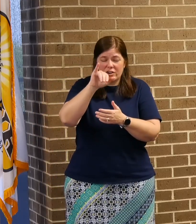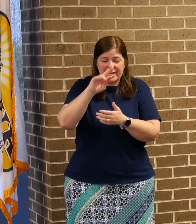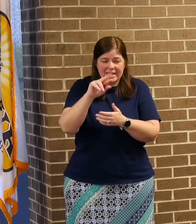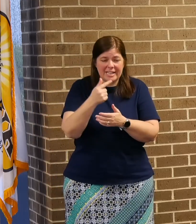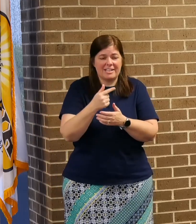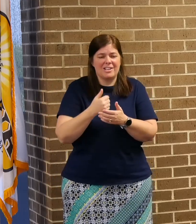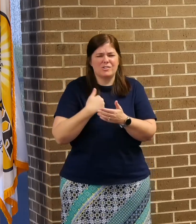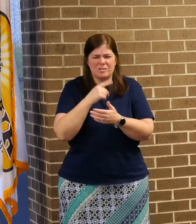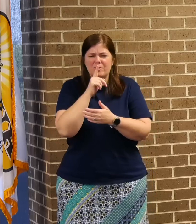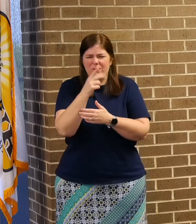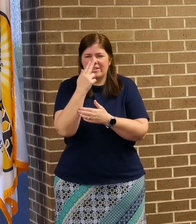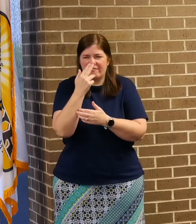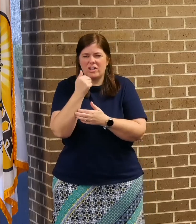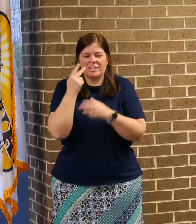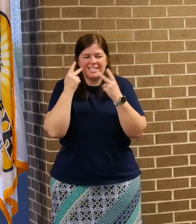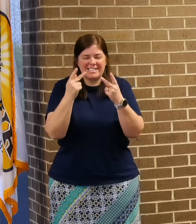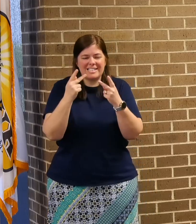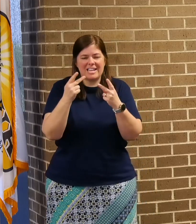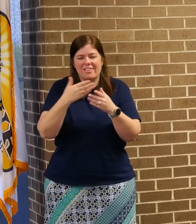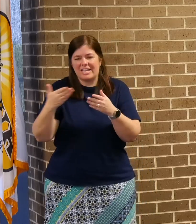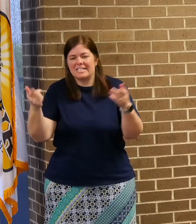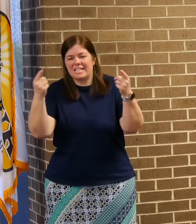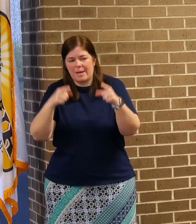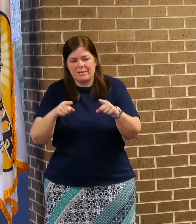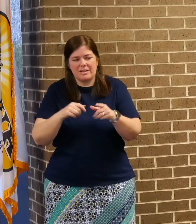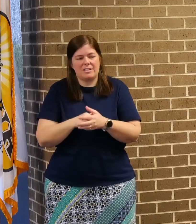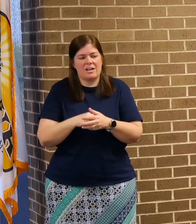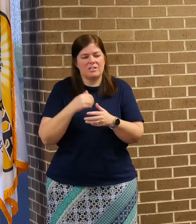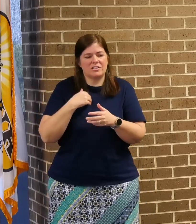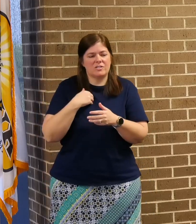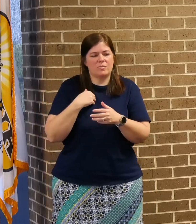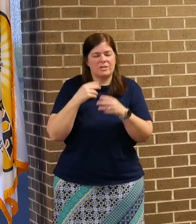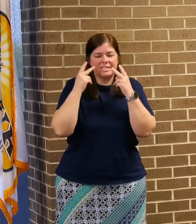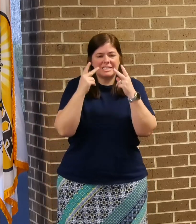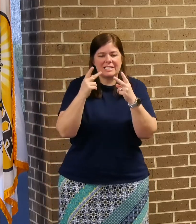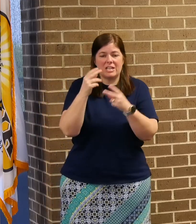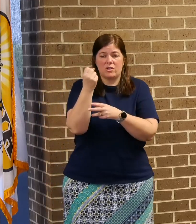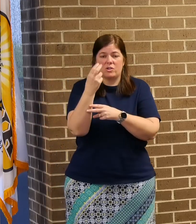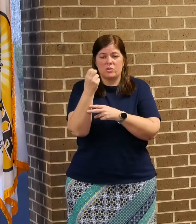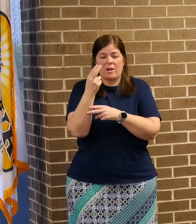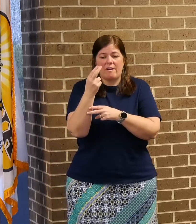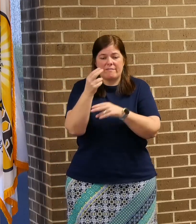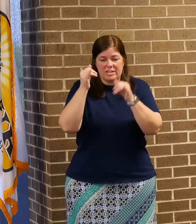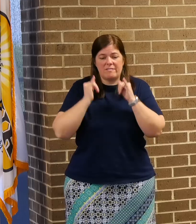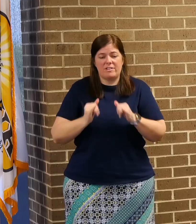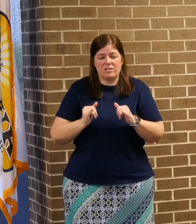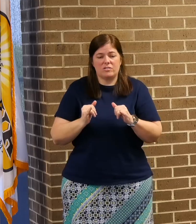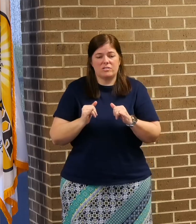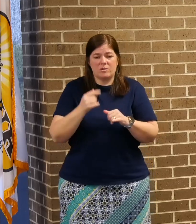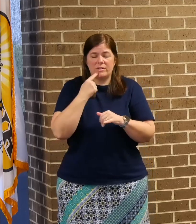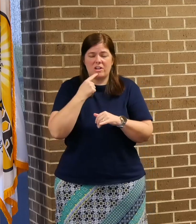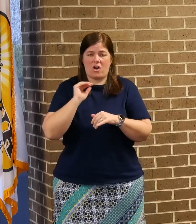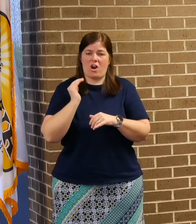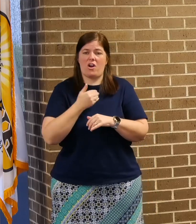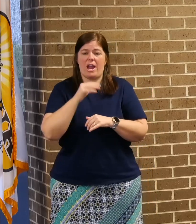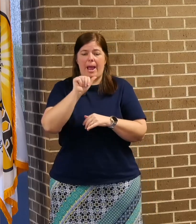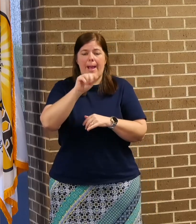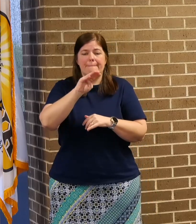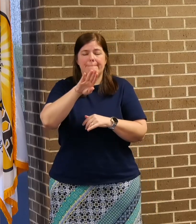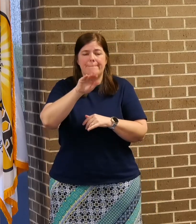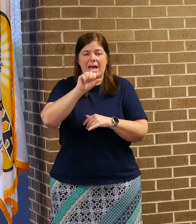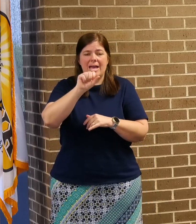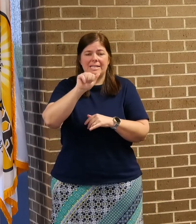and our neighbors. I also wanted to highlight the 12 individuals who we call our Decatur, Alabama ambassadors. They provide us